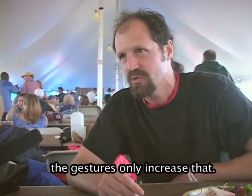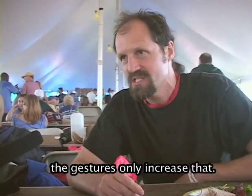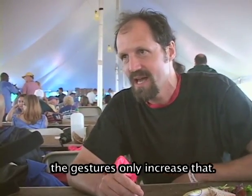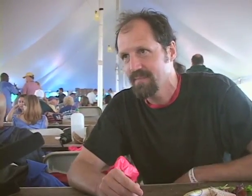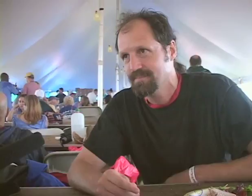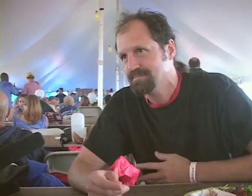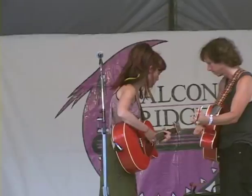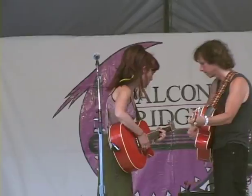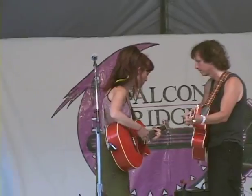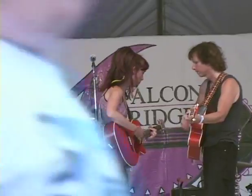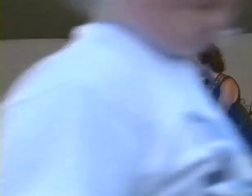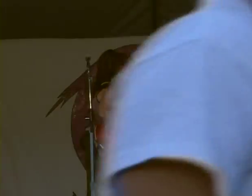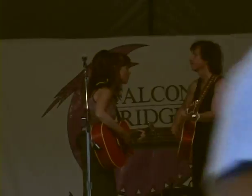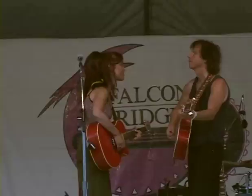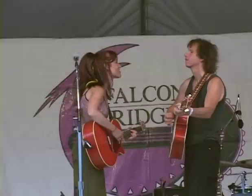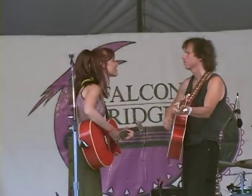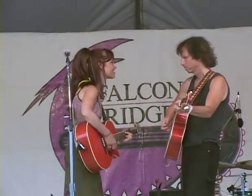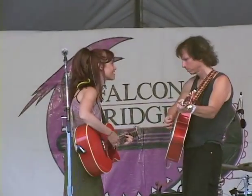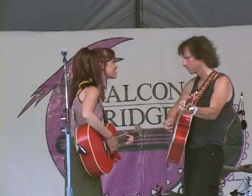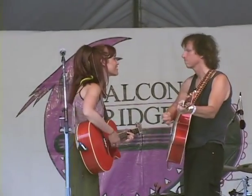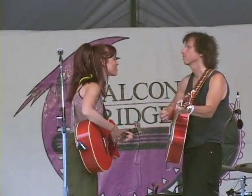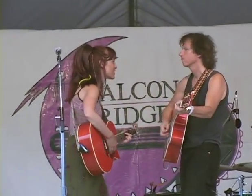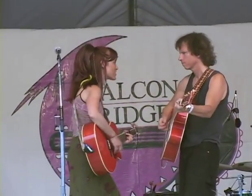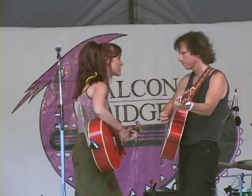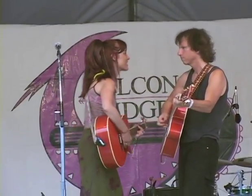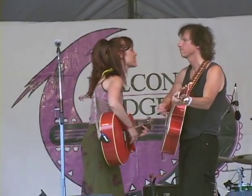only increase that.